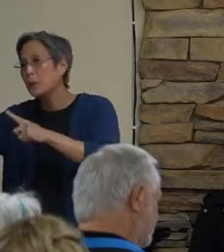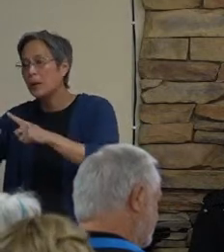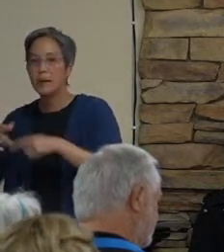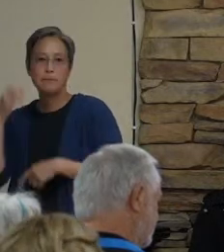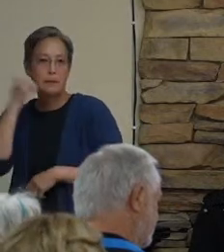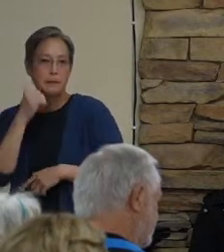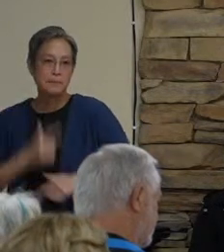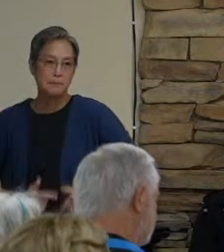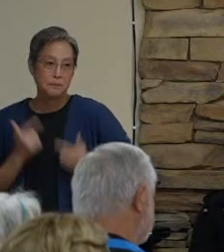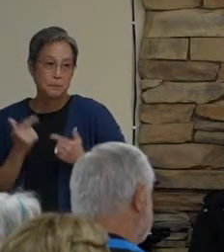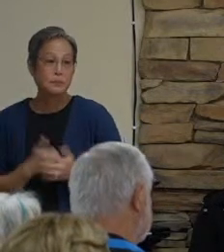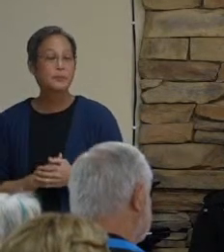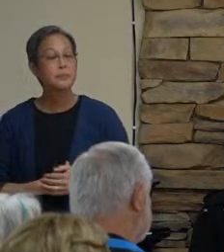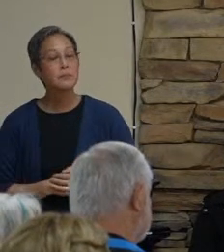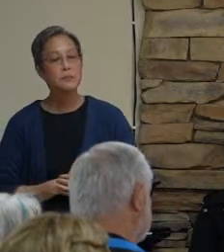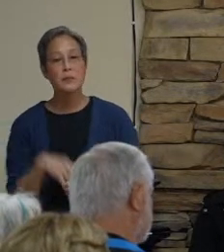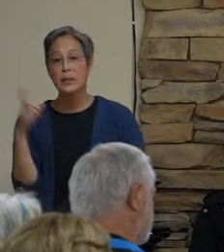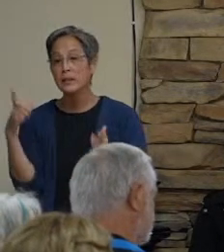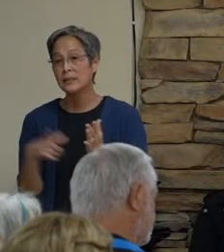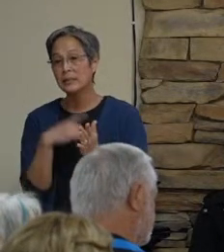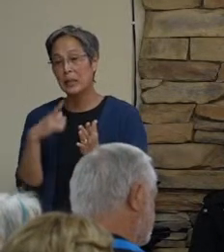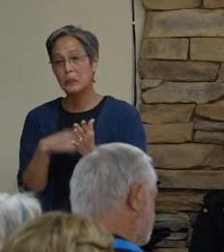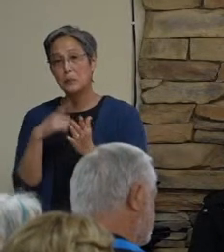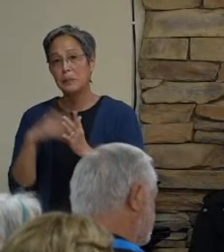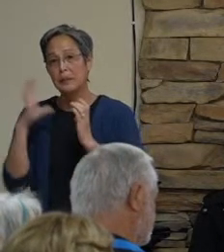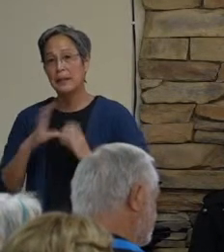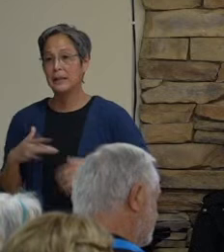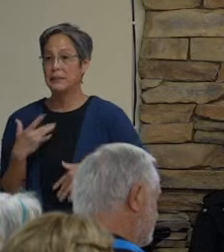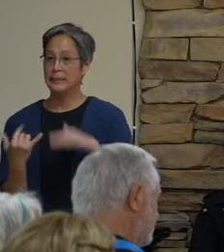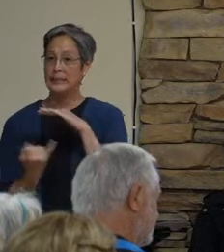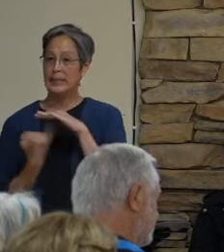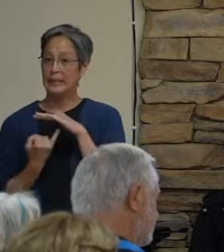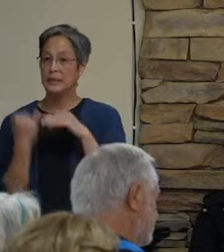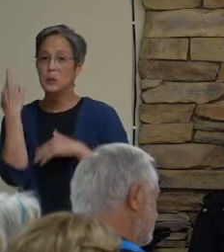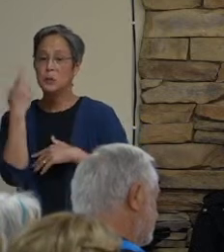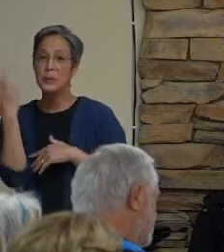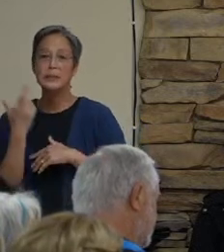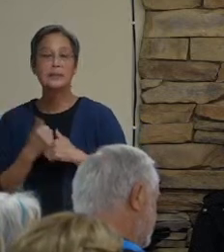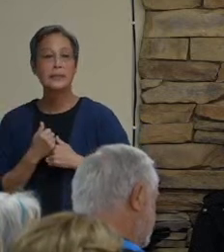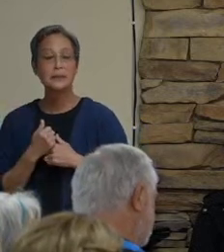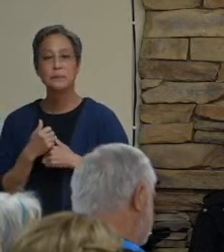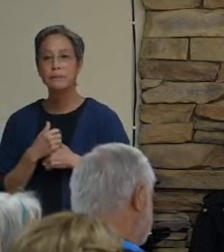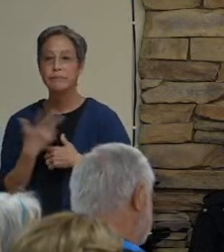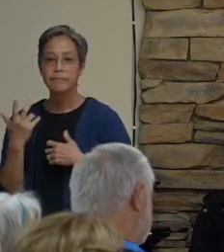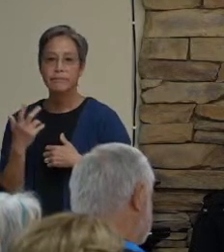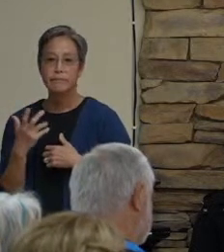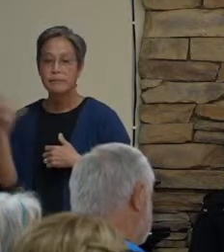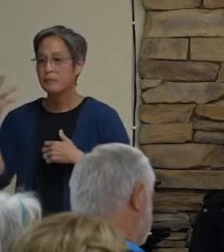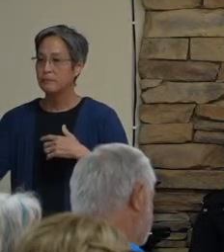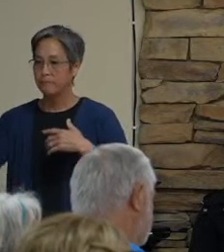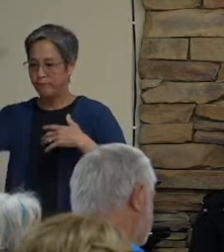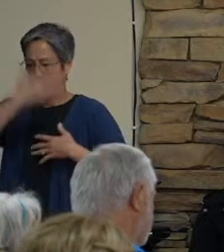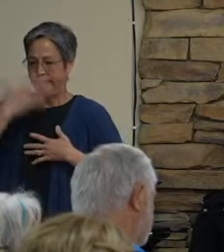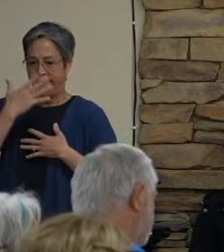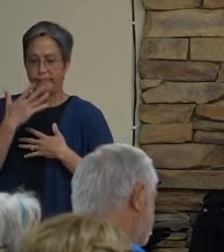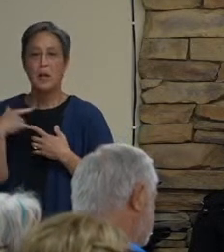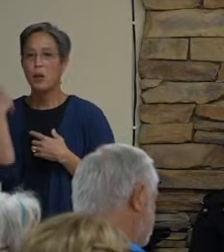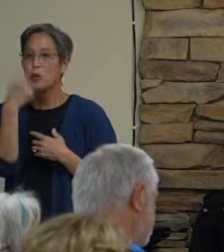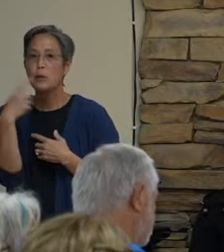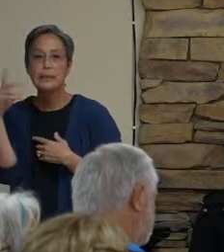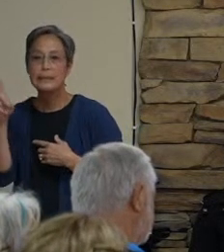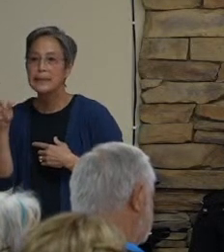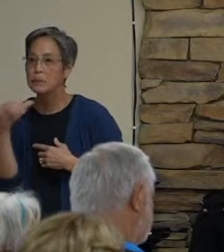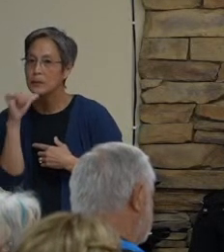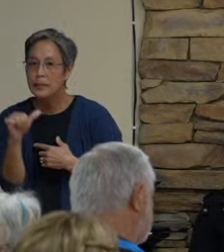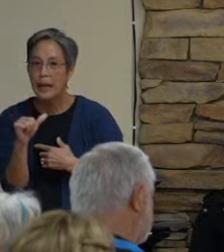life. And in some cases, they have isolated themselves because from the outside, they don't have a visible disability. And many people